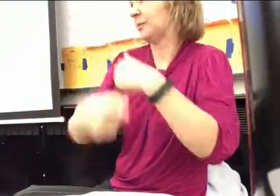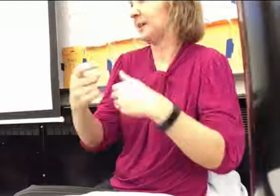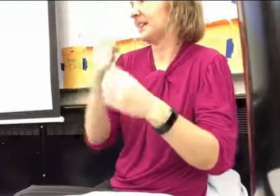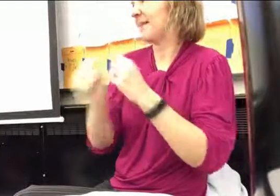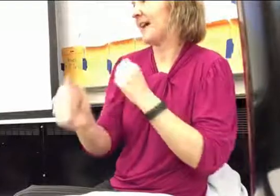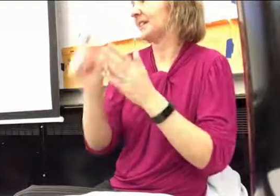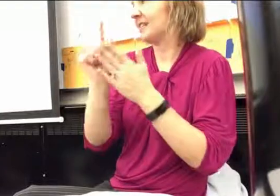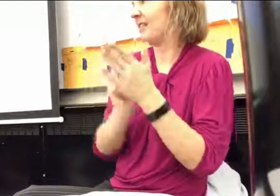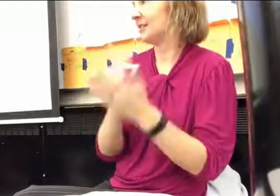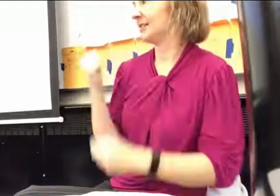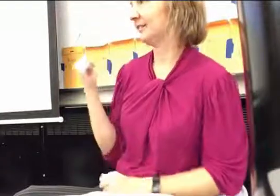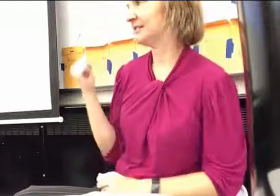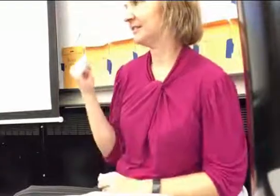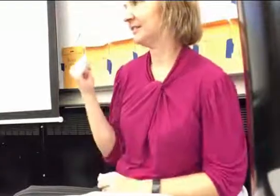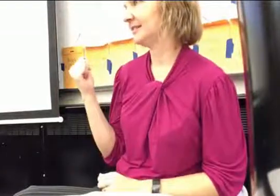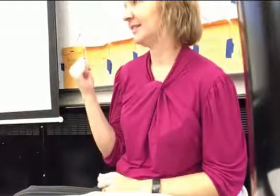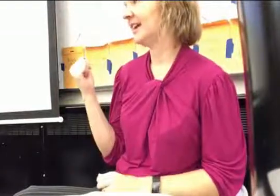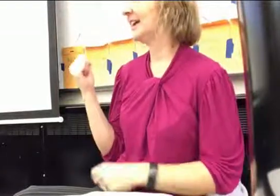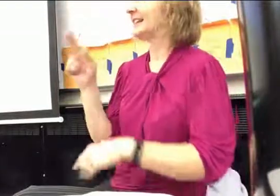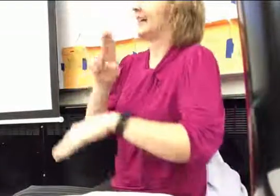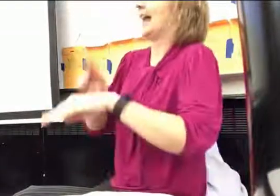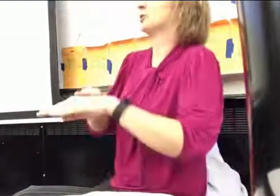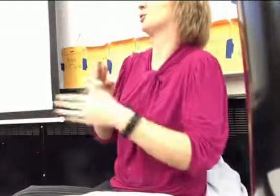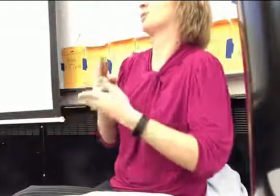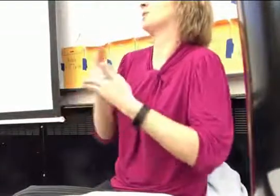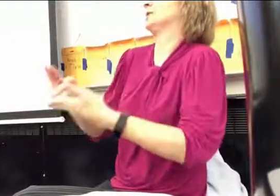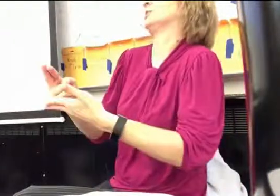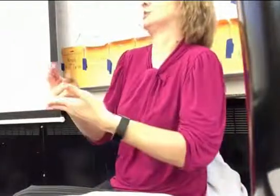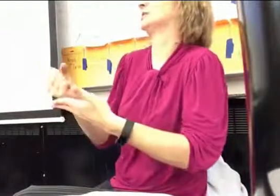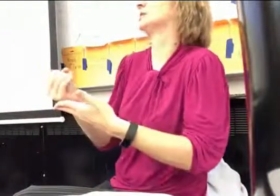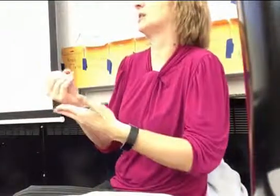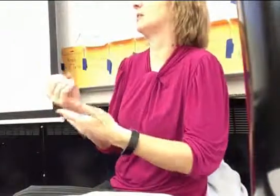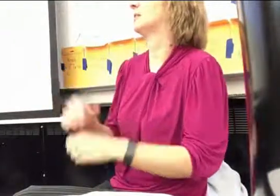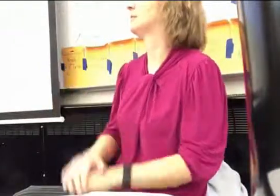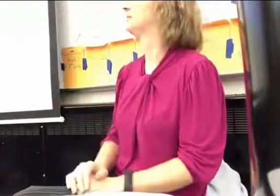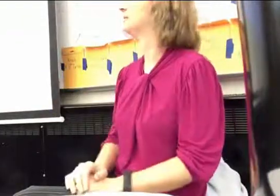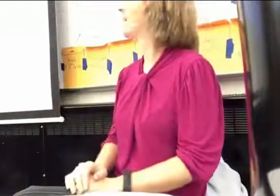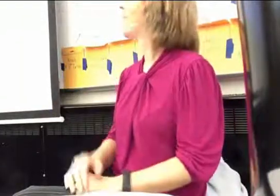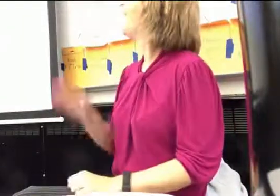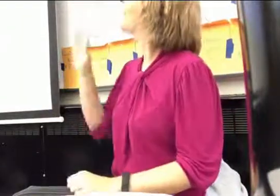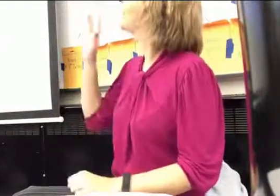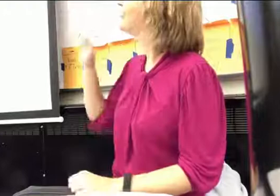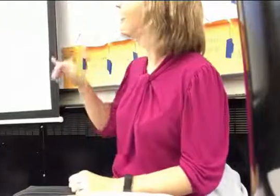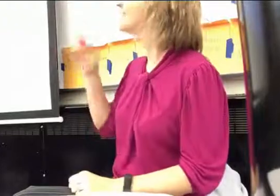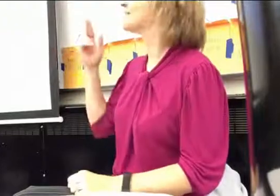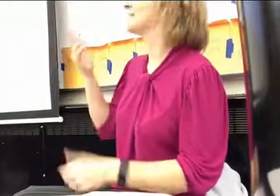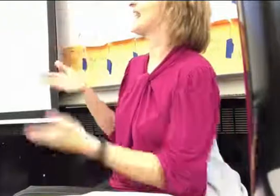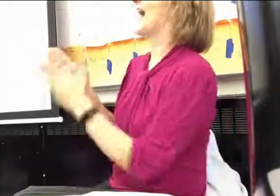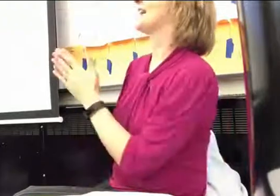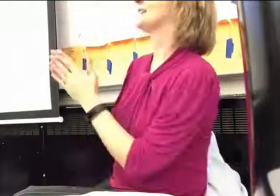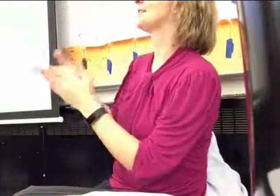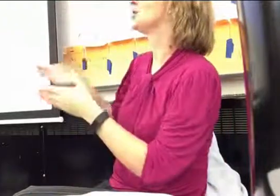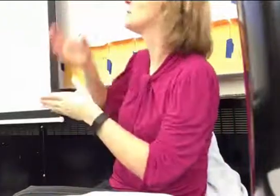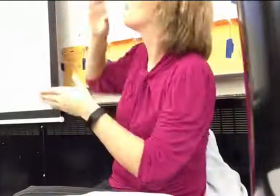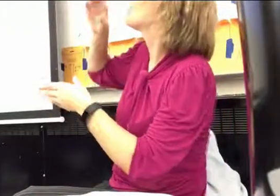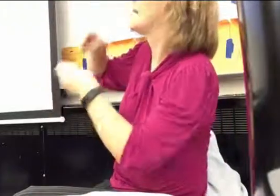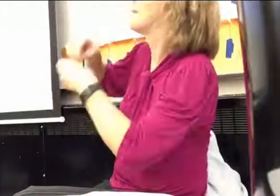water because of these laws. That's why I always ask them to pour it into my mouth. I really hope you don't actually ask them to pour it into your